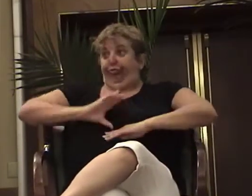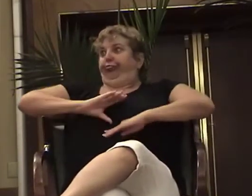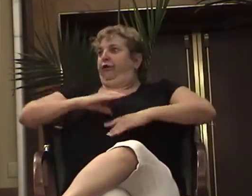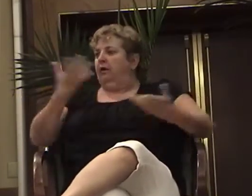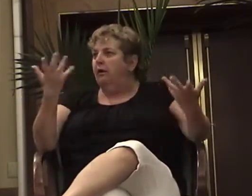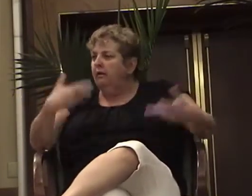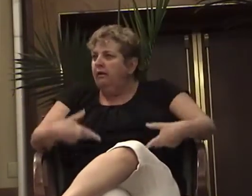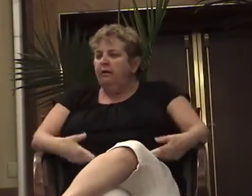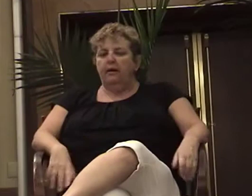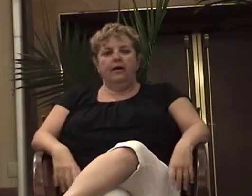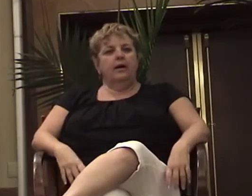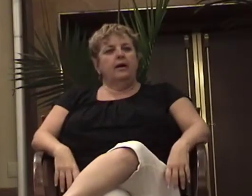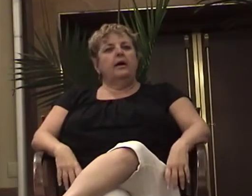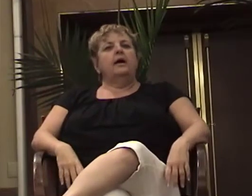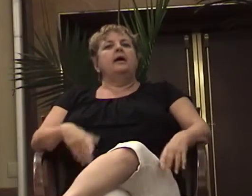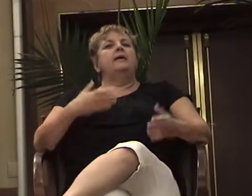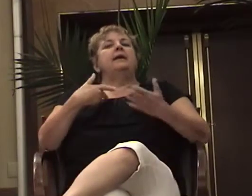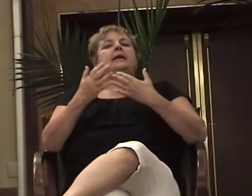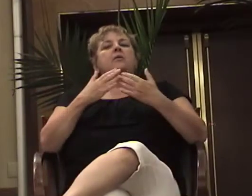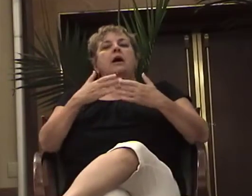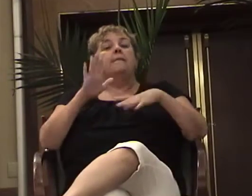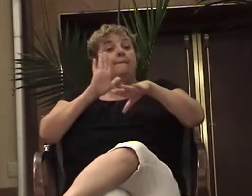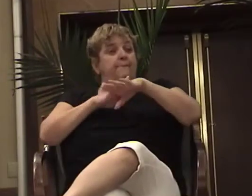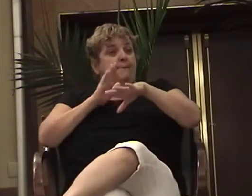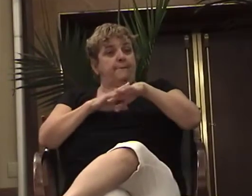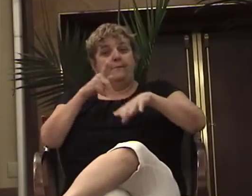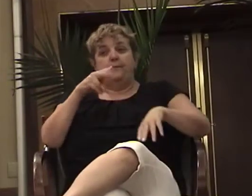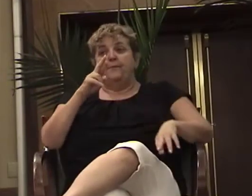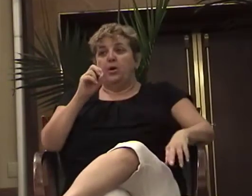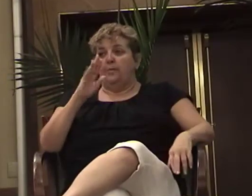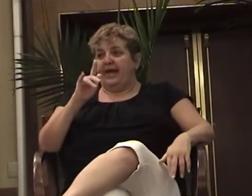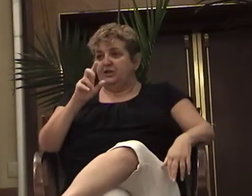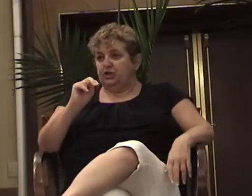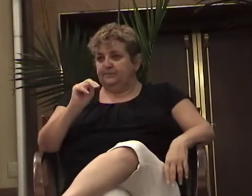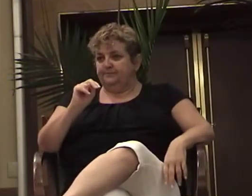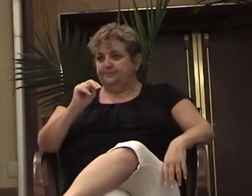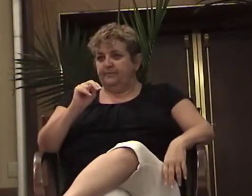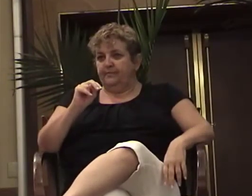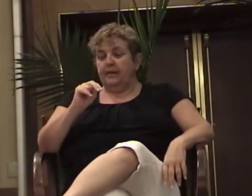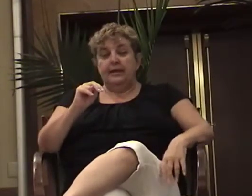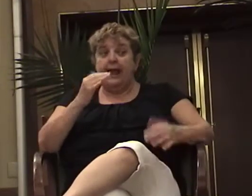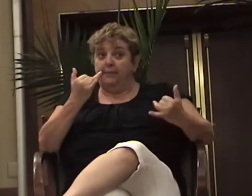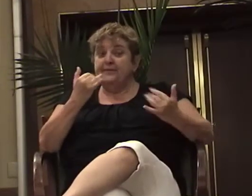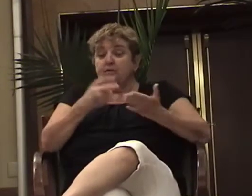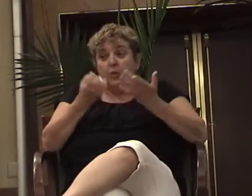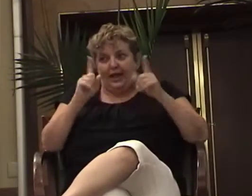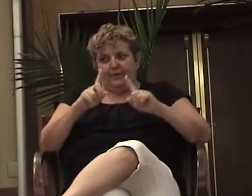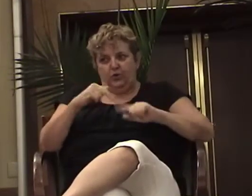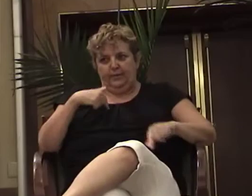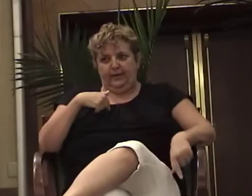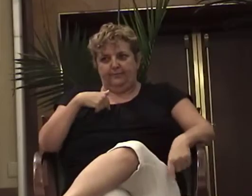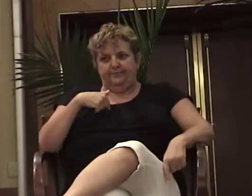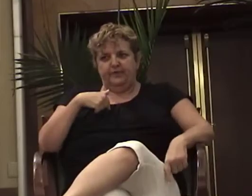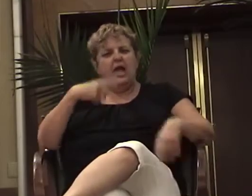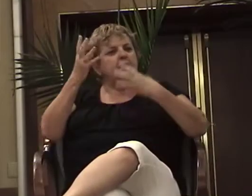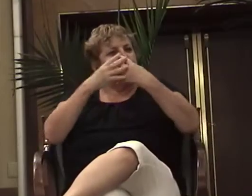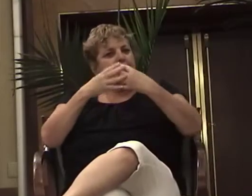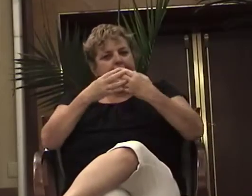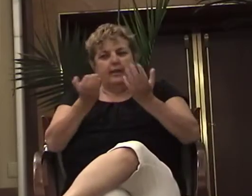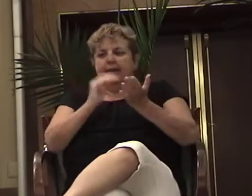so they give me probation. And this is just where alcoholism took me. In and out of jail. I come out long enough to get drunk.